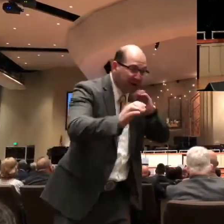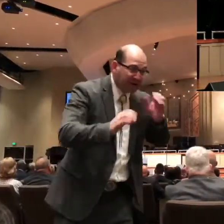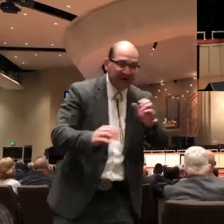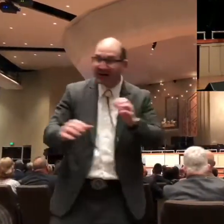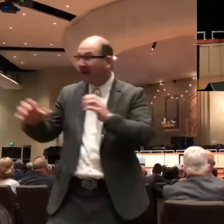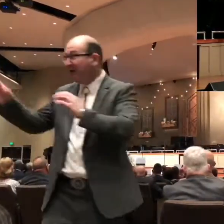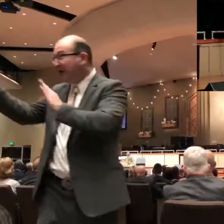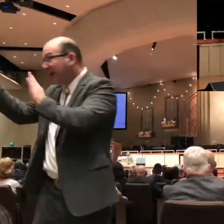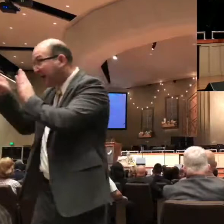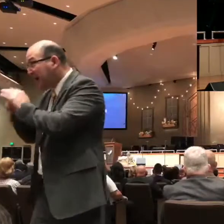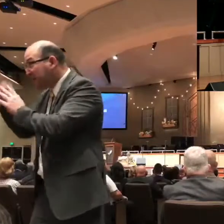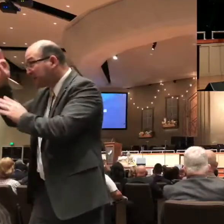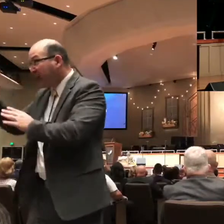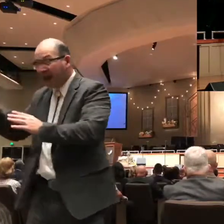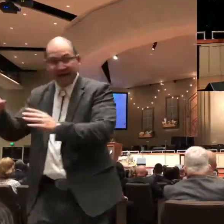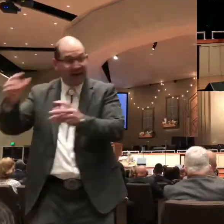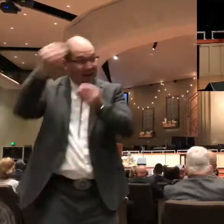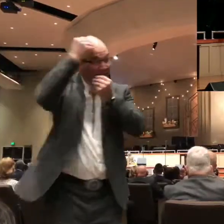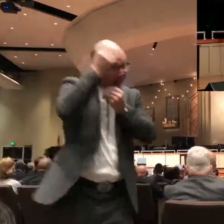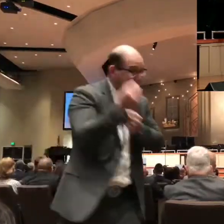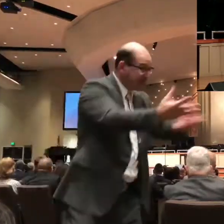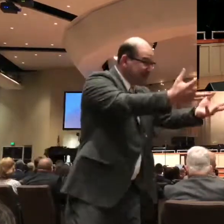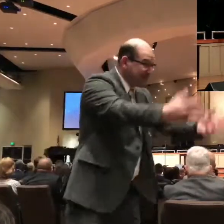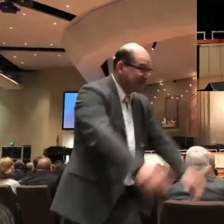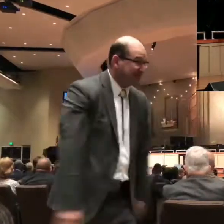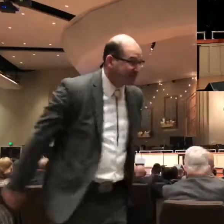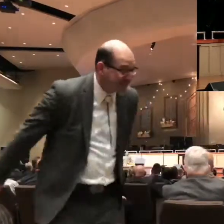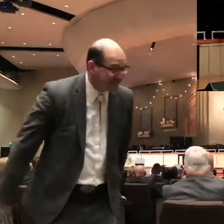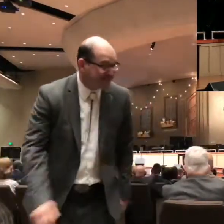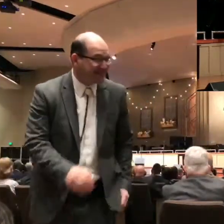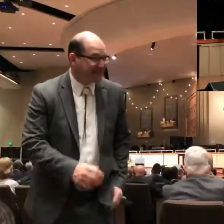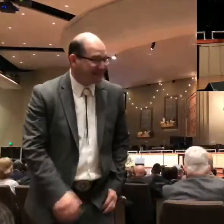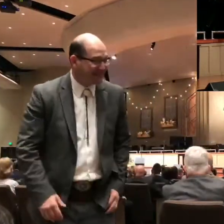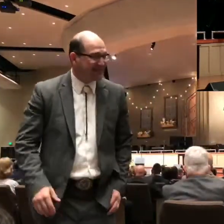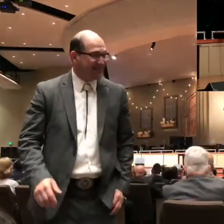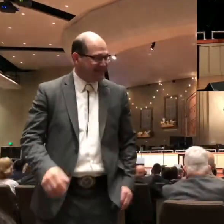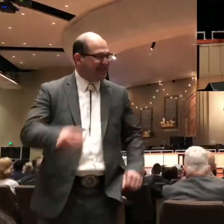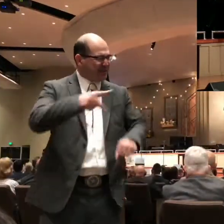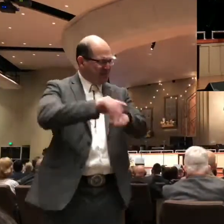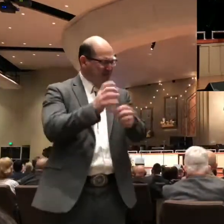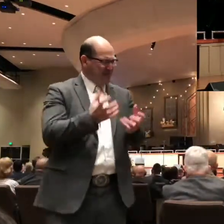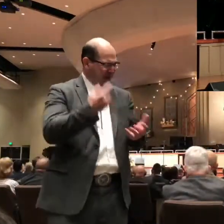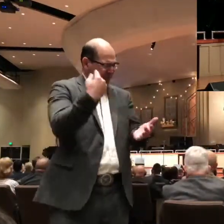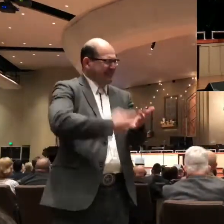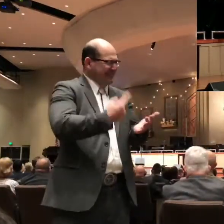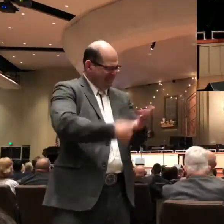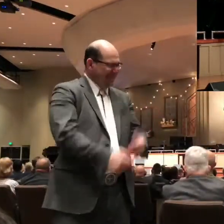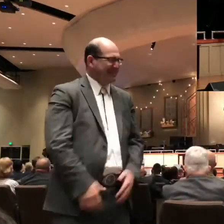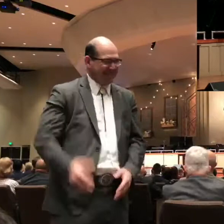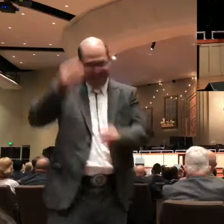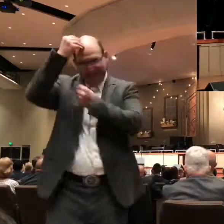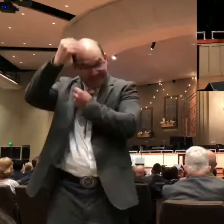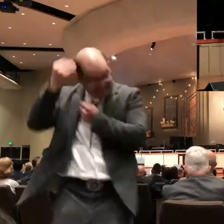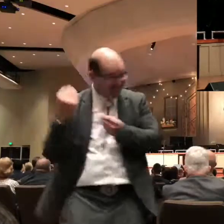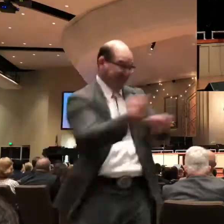this so he can join our little discussion. Because he likes to discuss. He's really good at it.